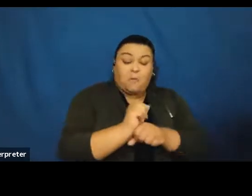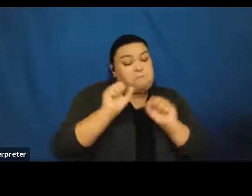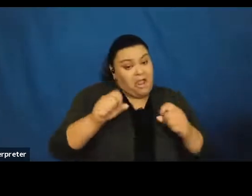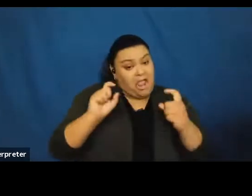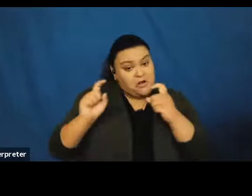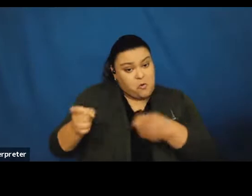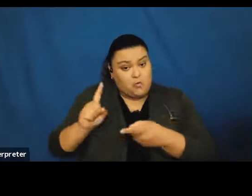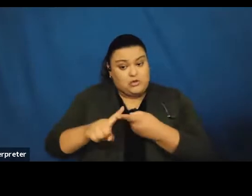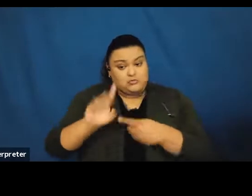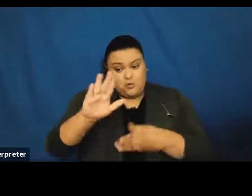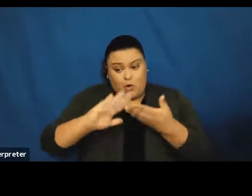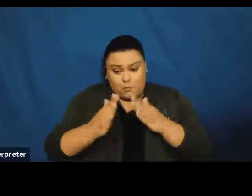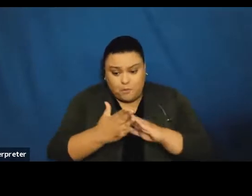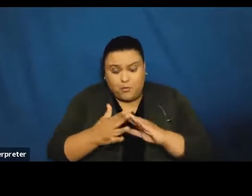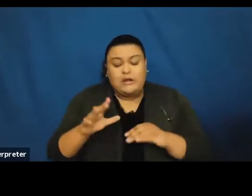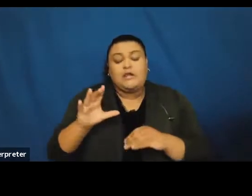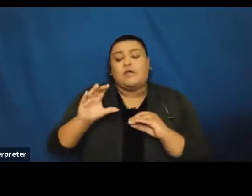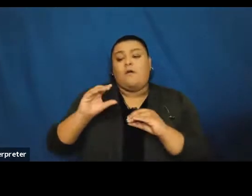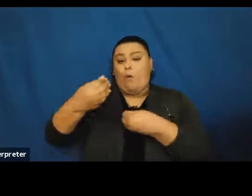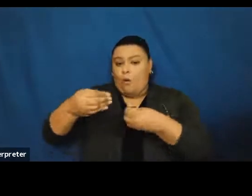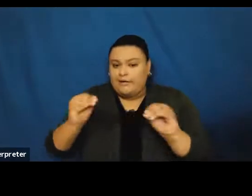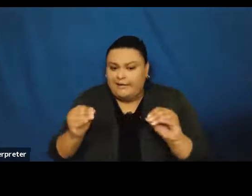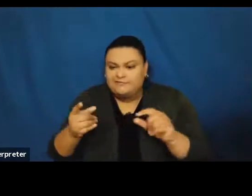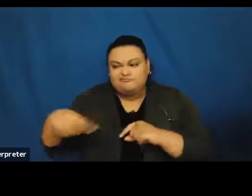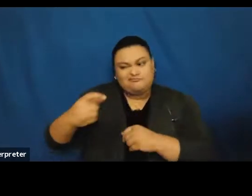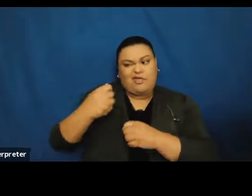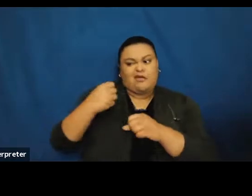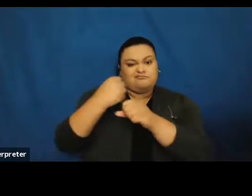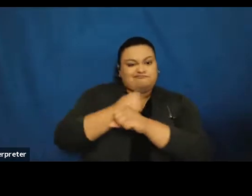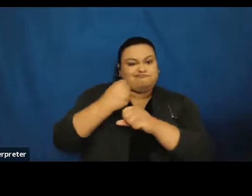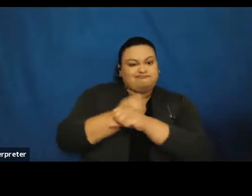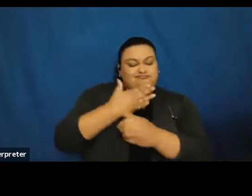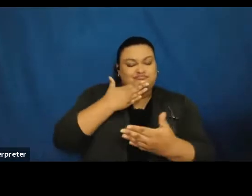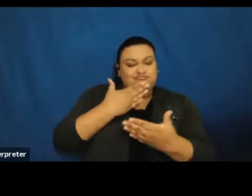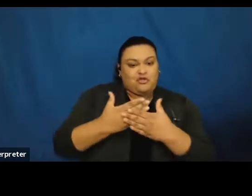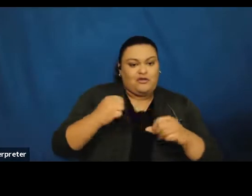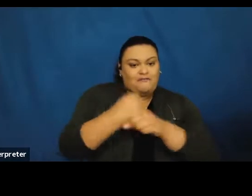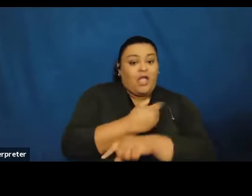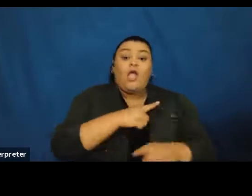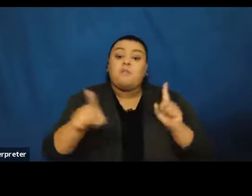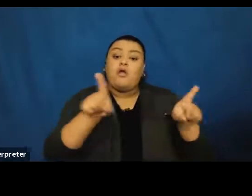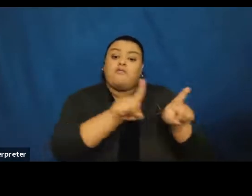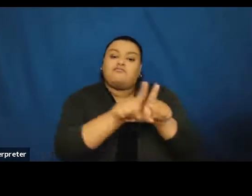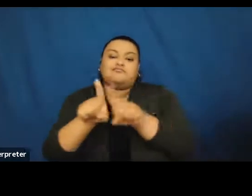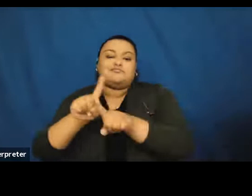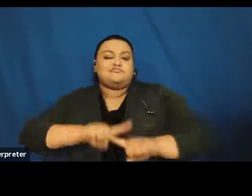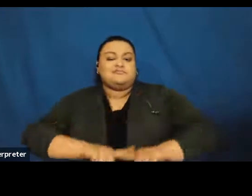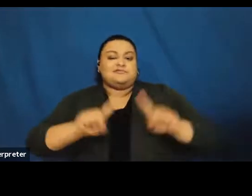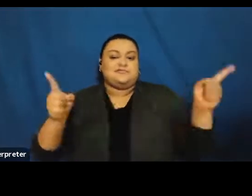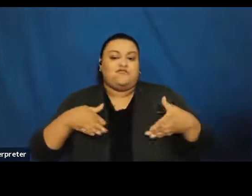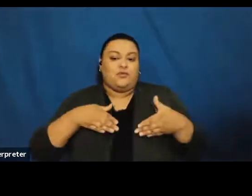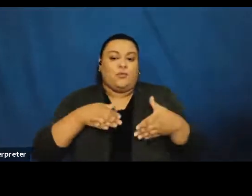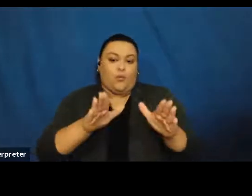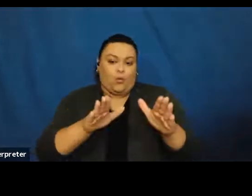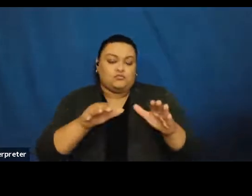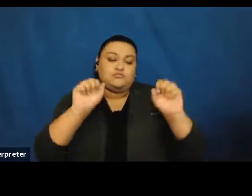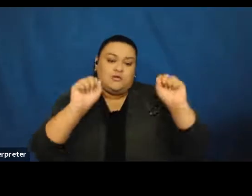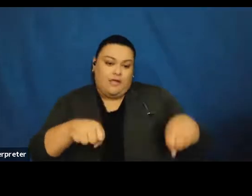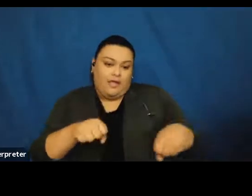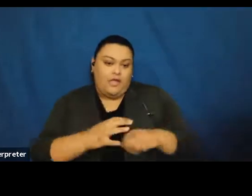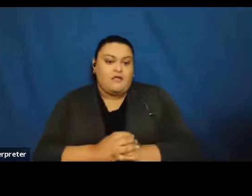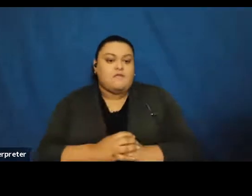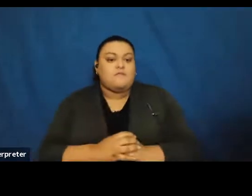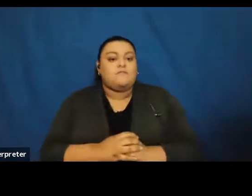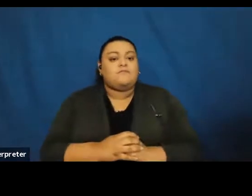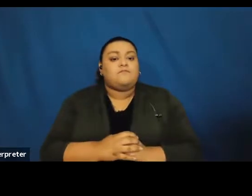community organizations that are fighting the struggle, but also in a different way. And one of those different ways is to be able